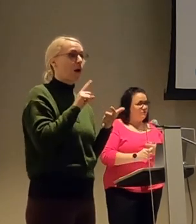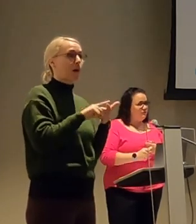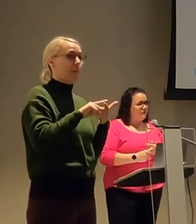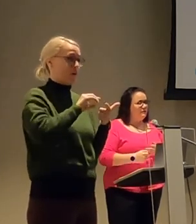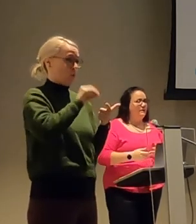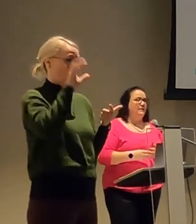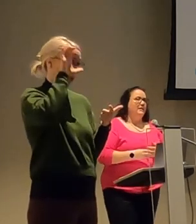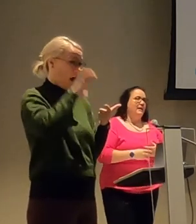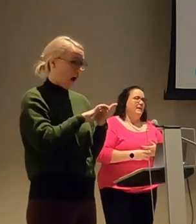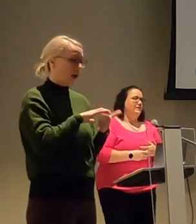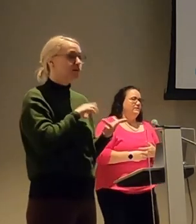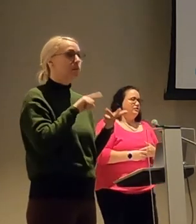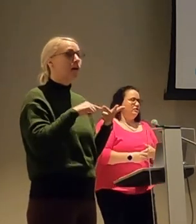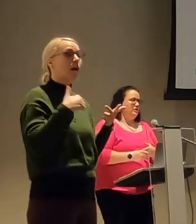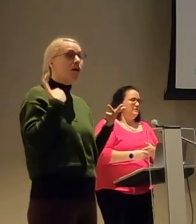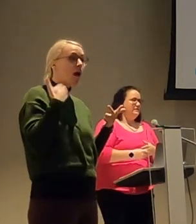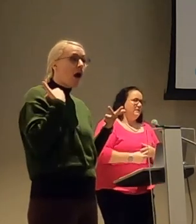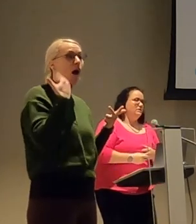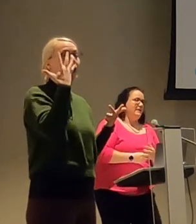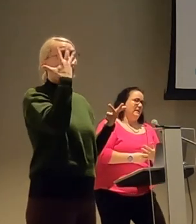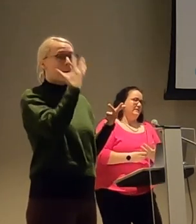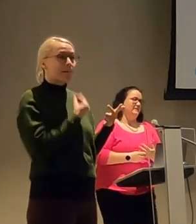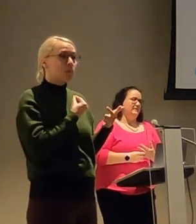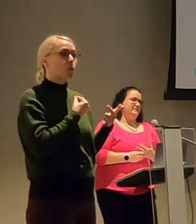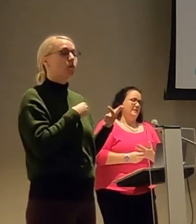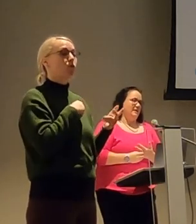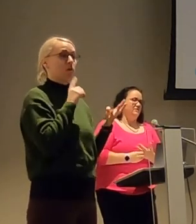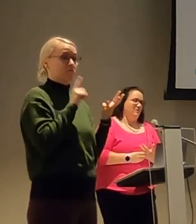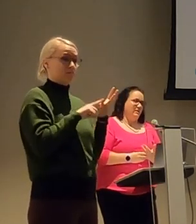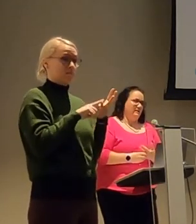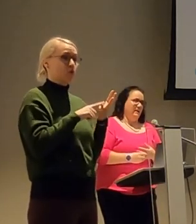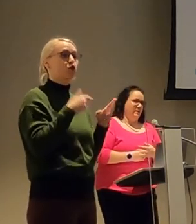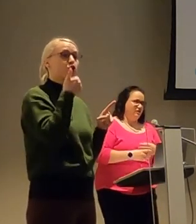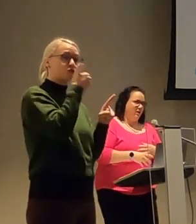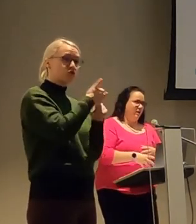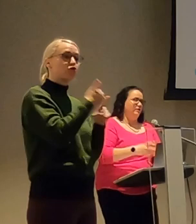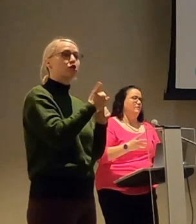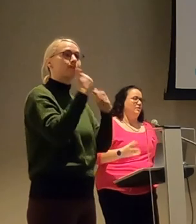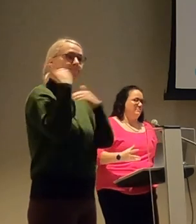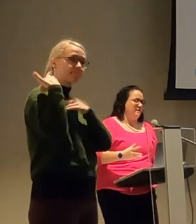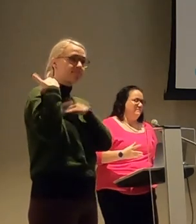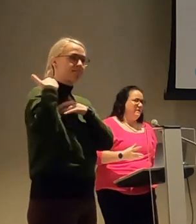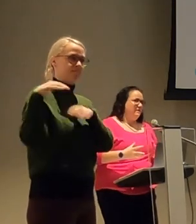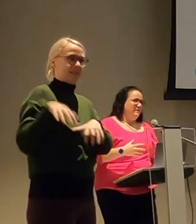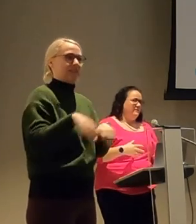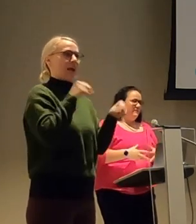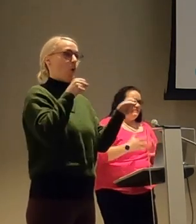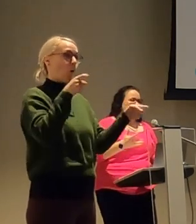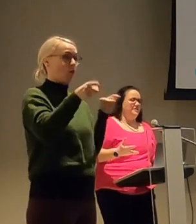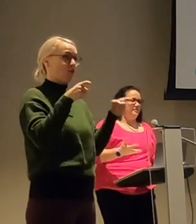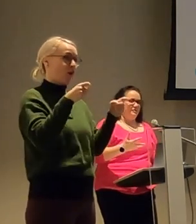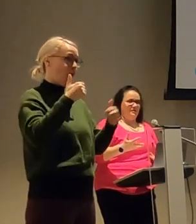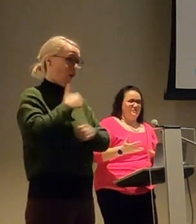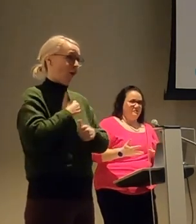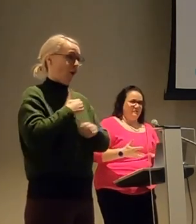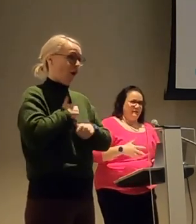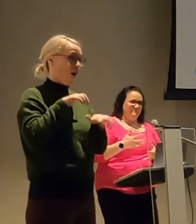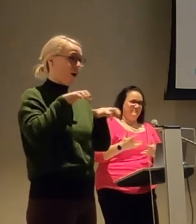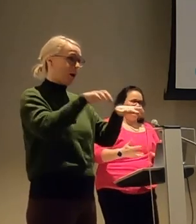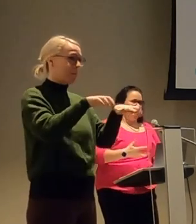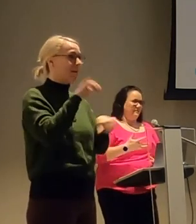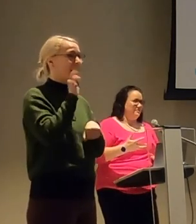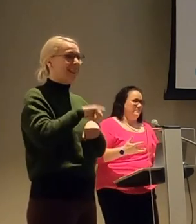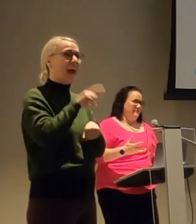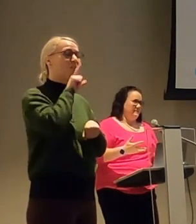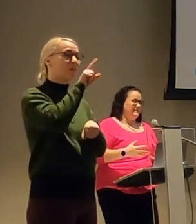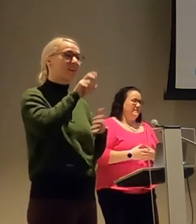and beautiful, and she single-handedly takes on an entire army. If that's not an underdog story,